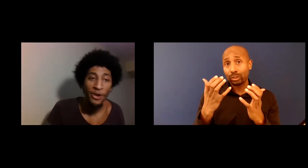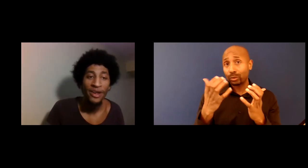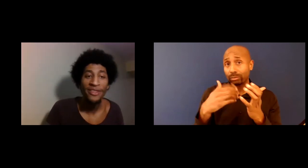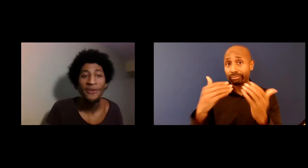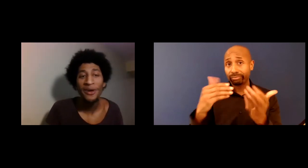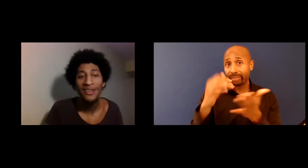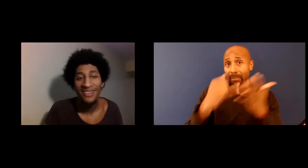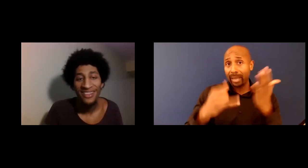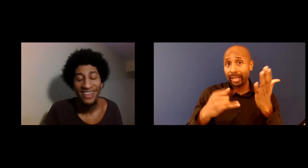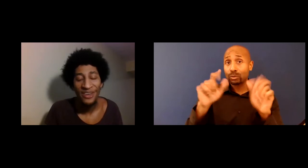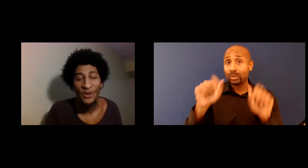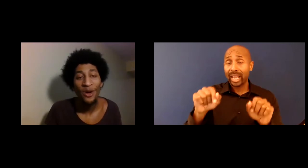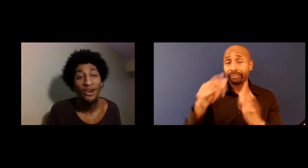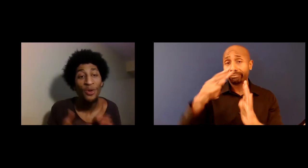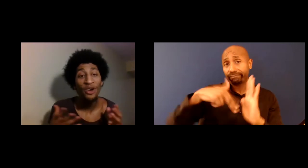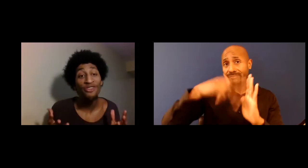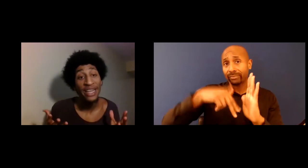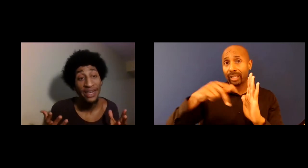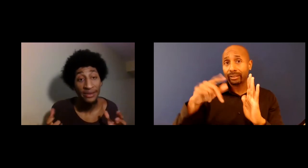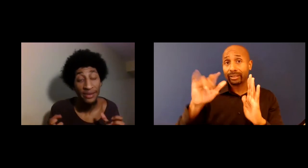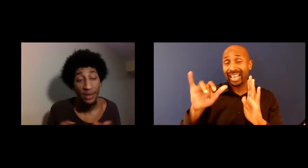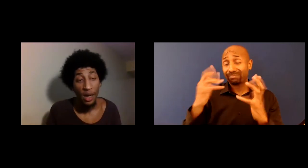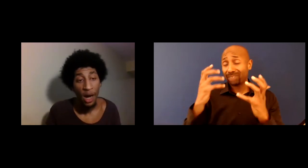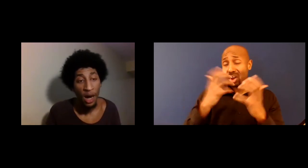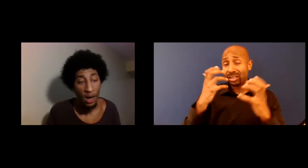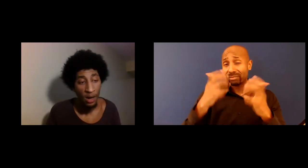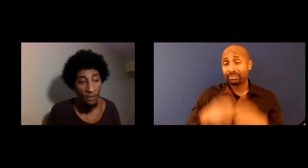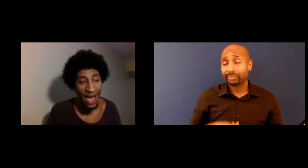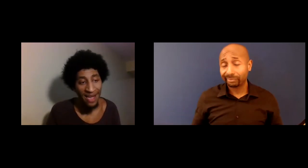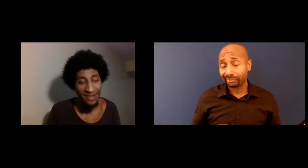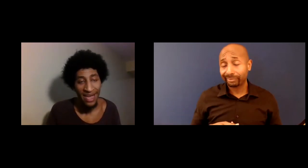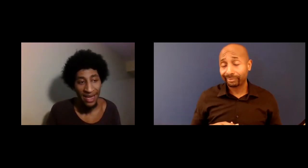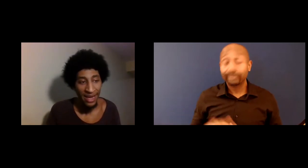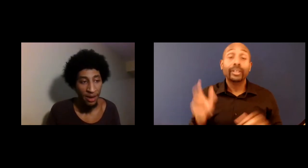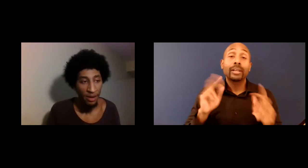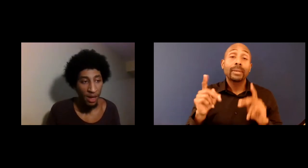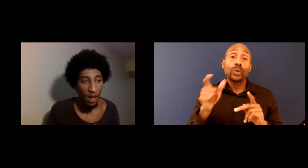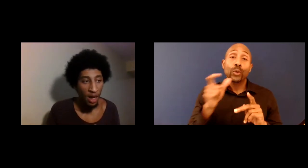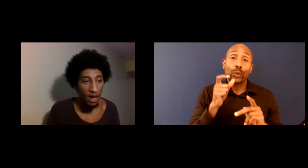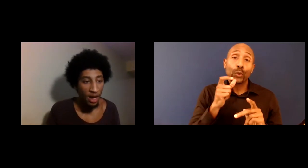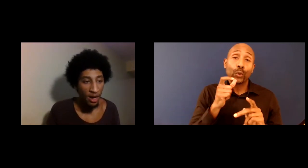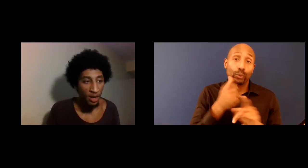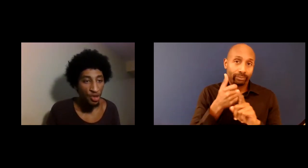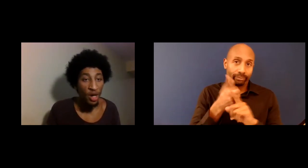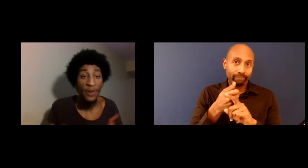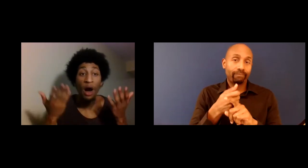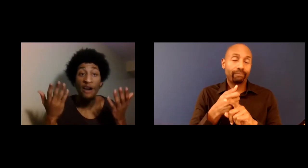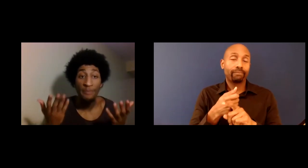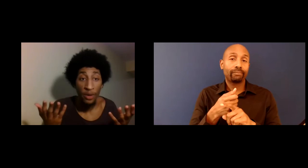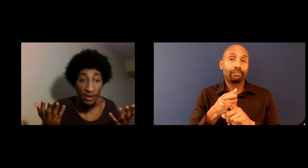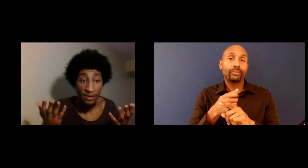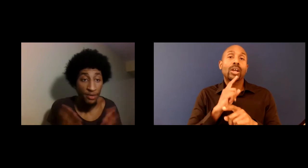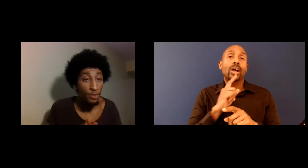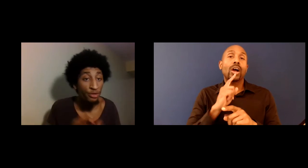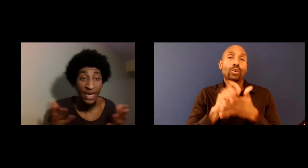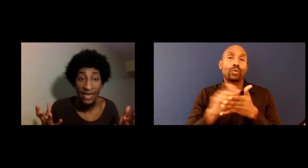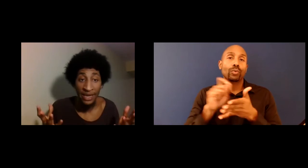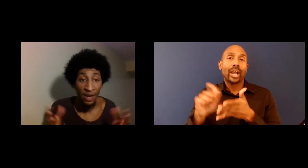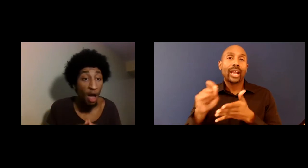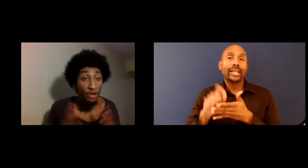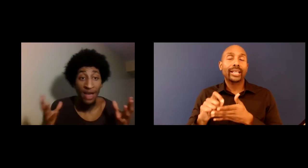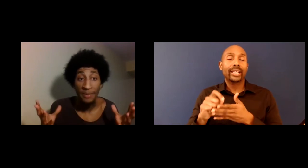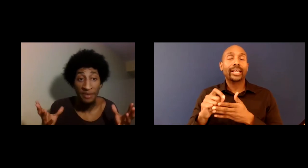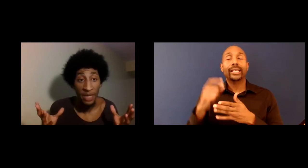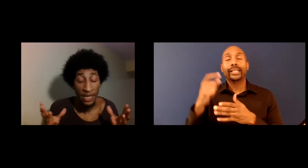But for the folks who are writing as a jumping off point to